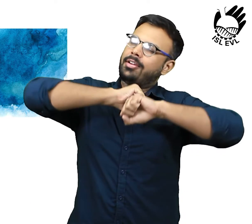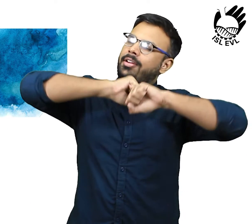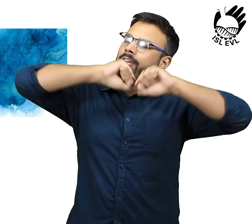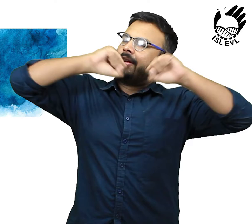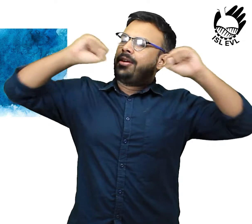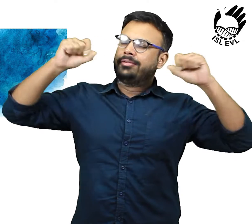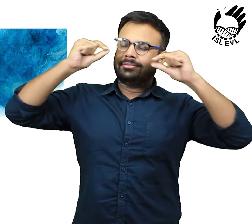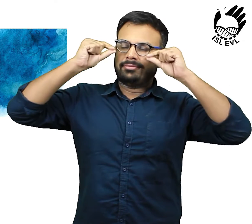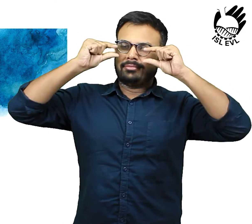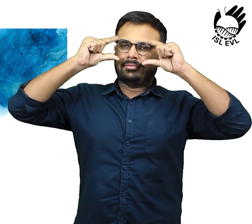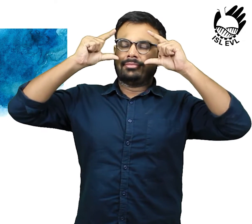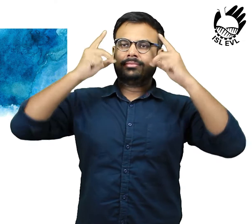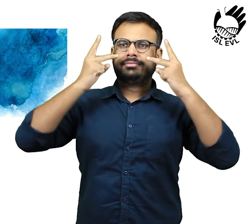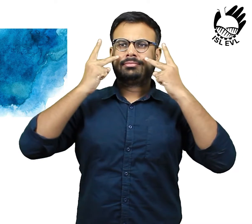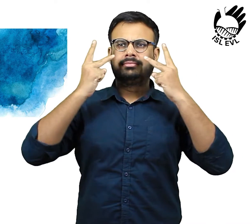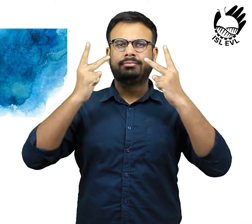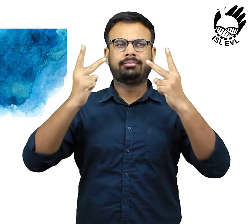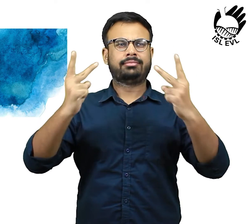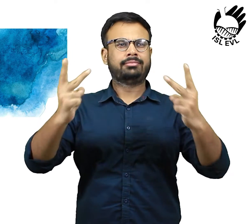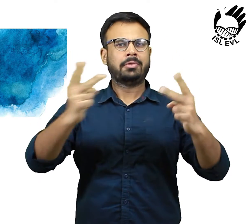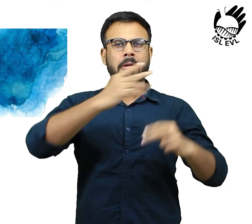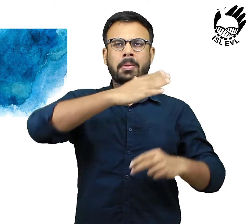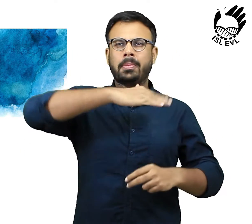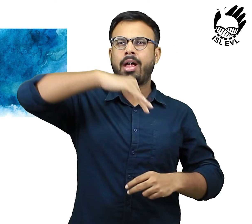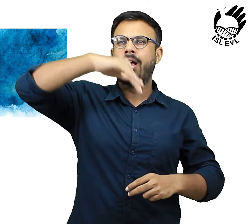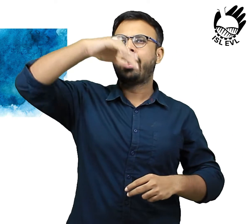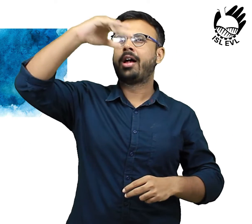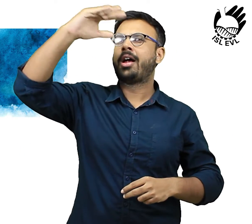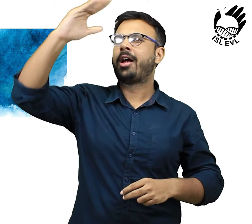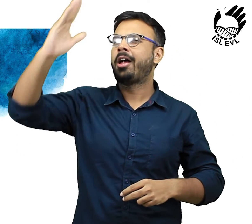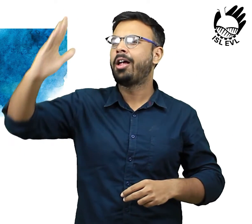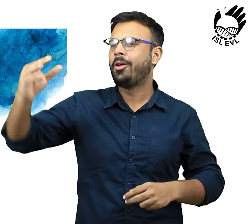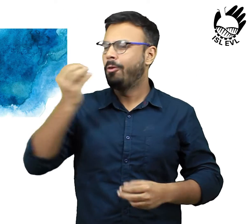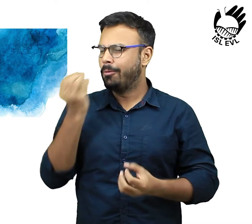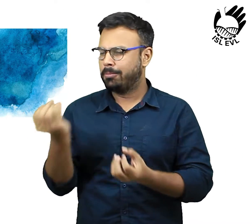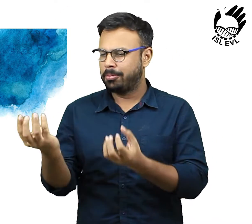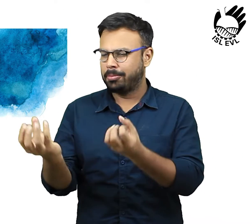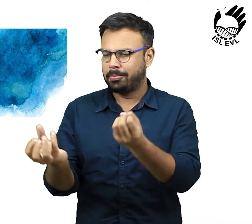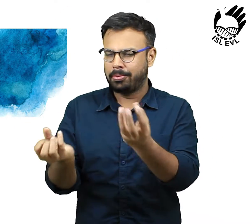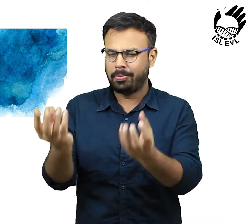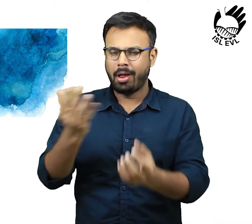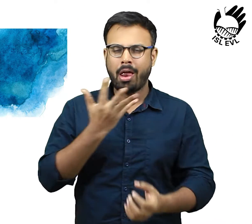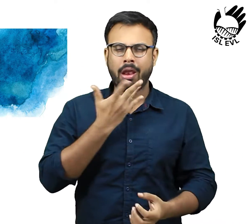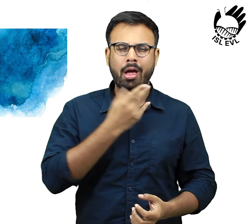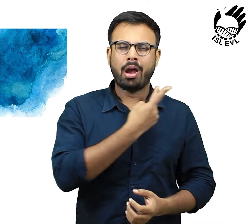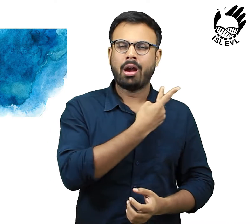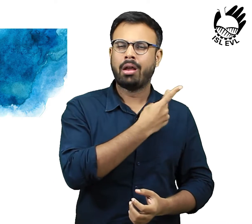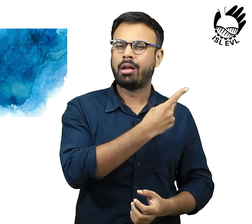Every morning, when we open our eyes, we see beautiful colors around us.